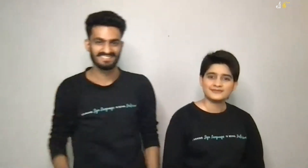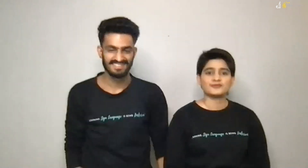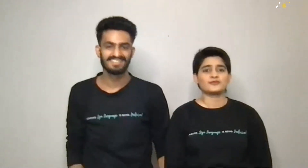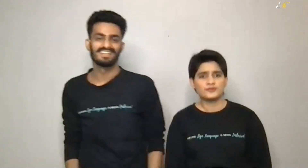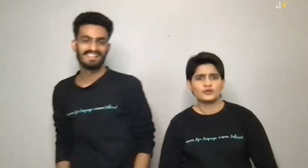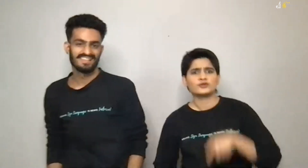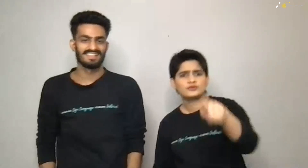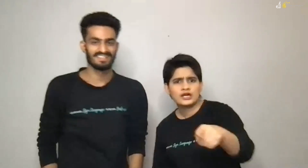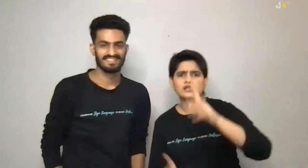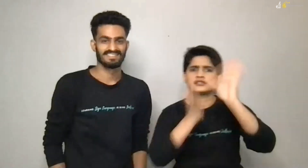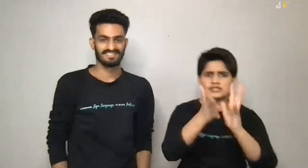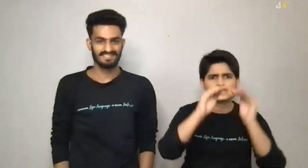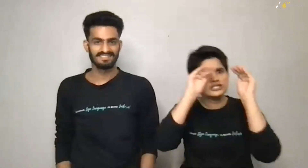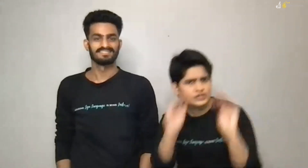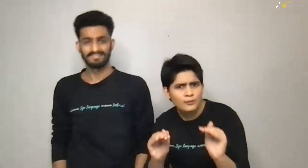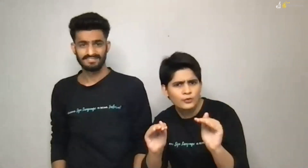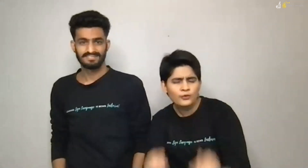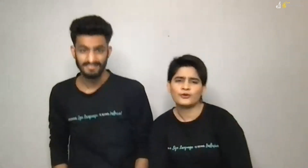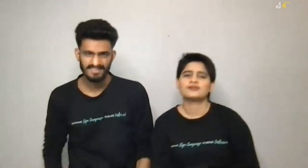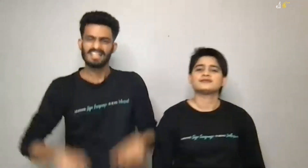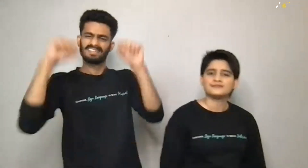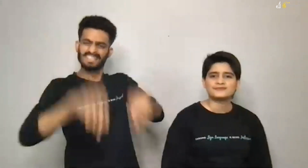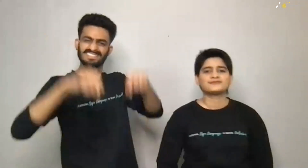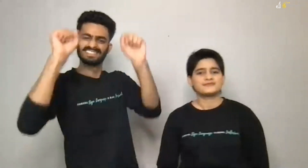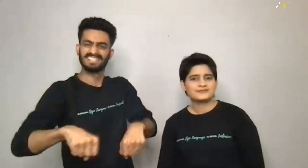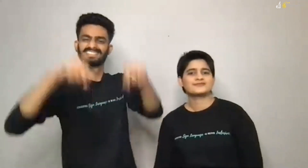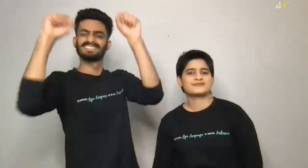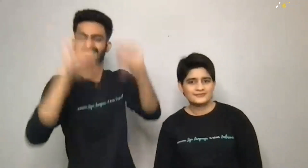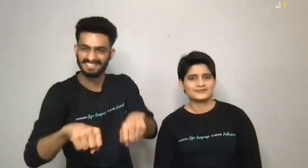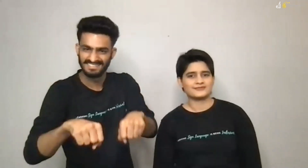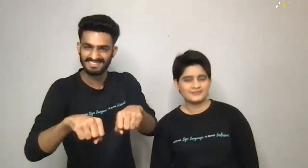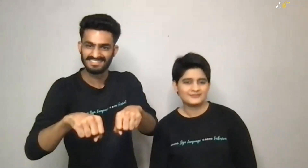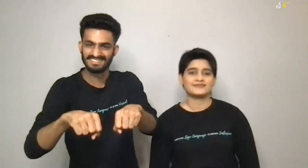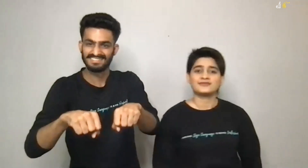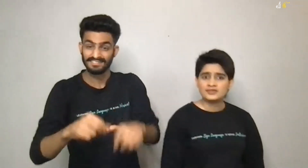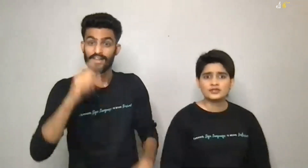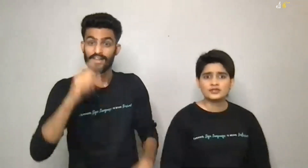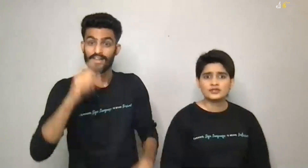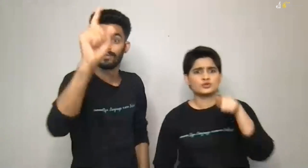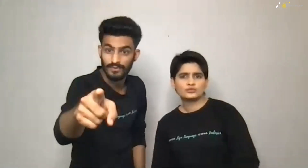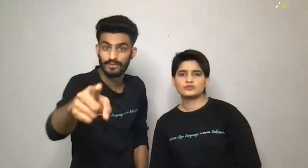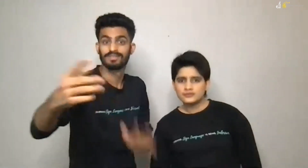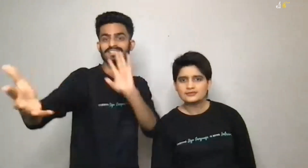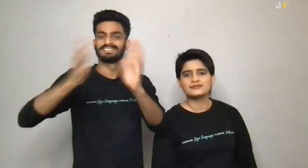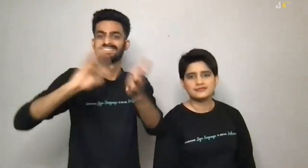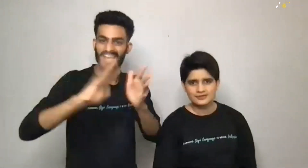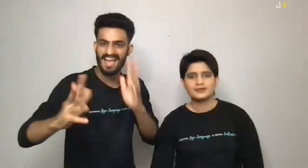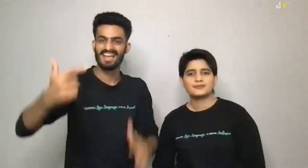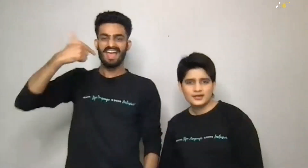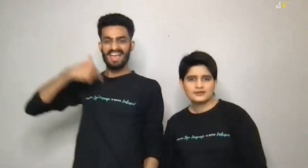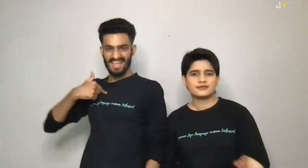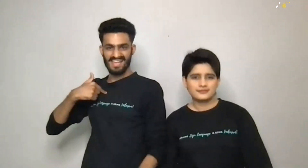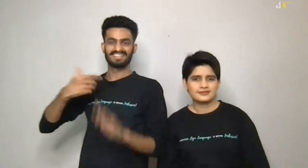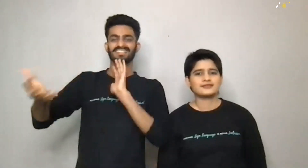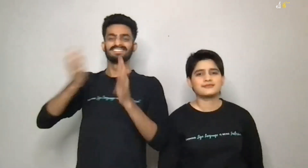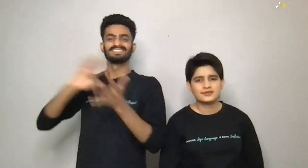People learning sign language. You support sign language. Yes, yes, yes.